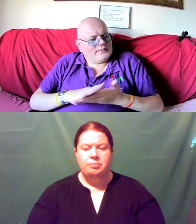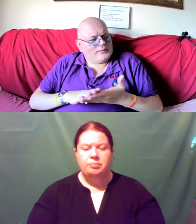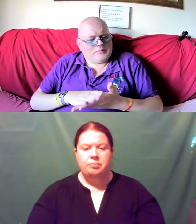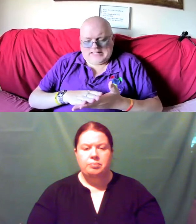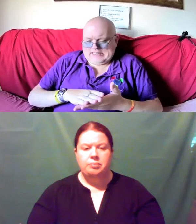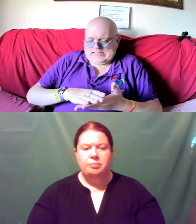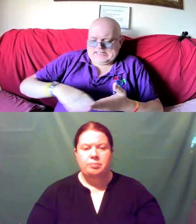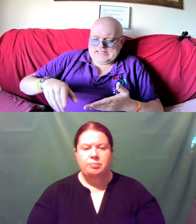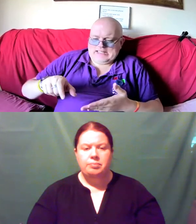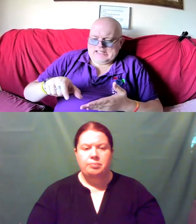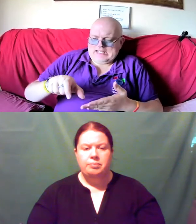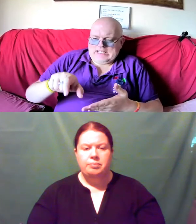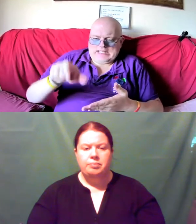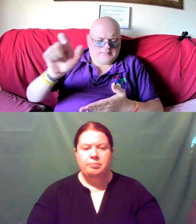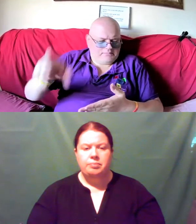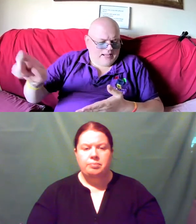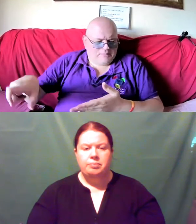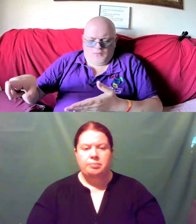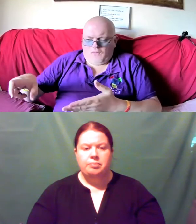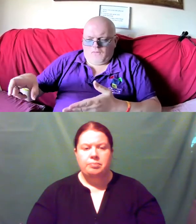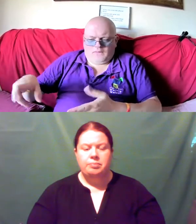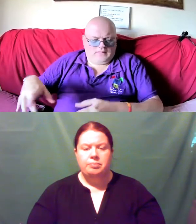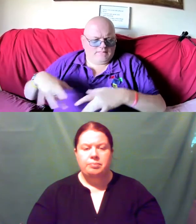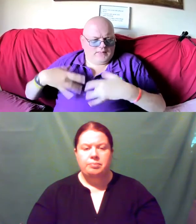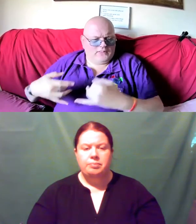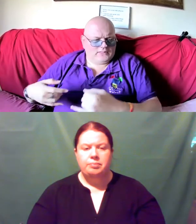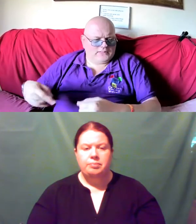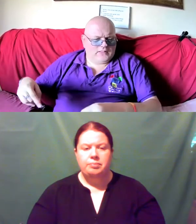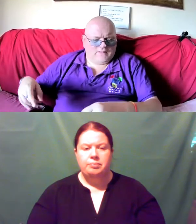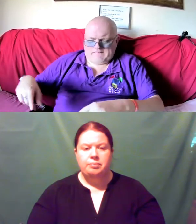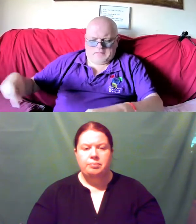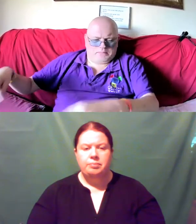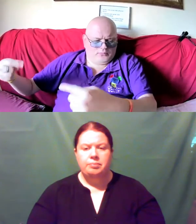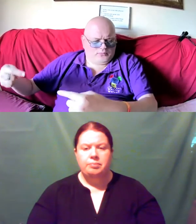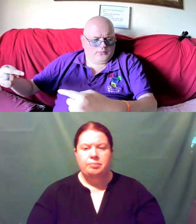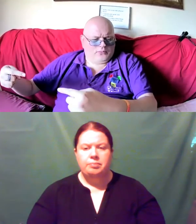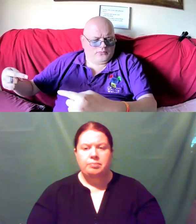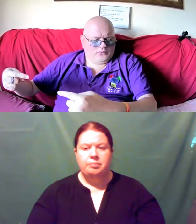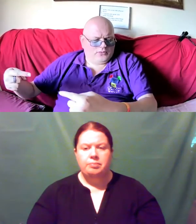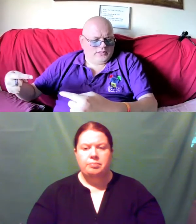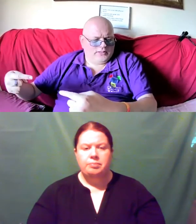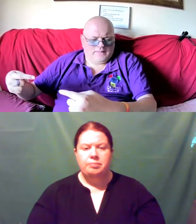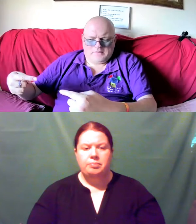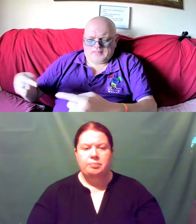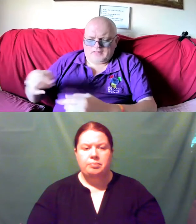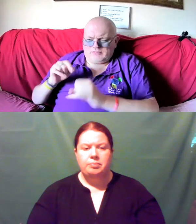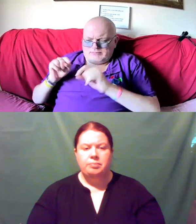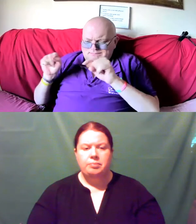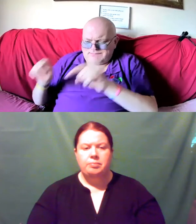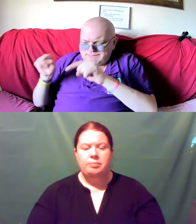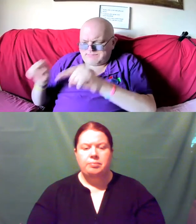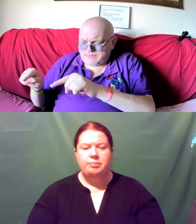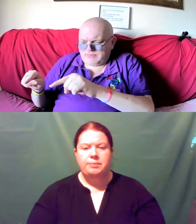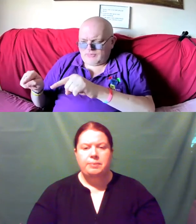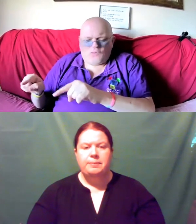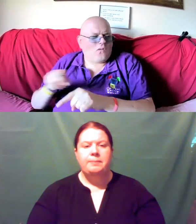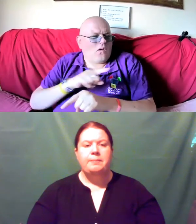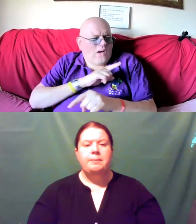dehumanizing evangelicals or conservative Christians or Pentecostals or whoever in return, because that's just perpetuating the same